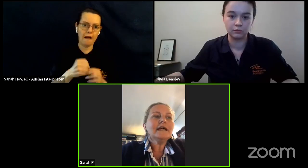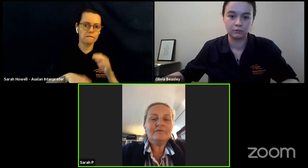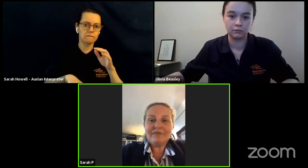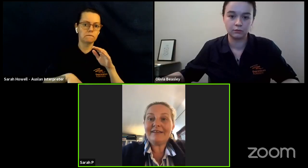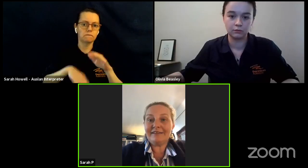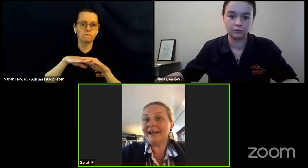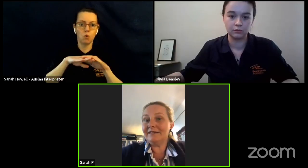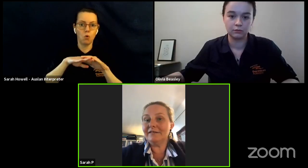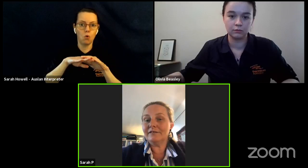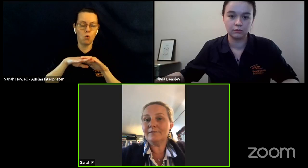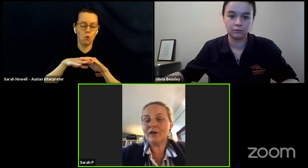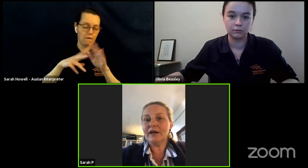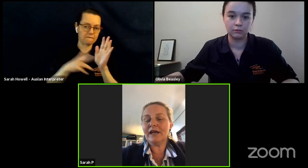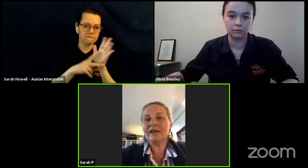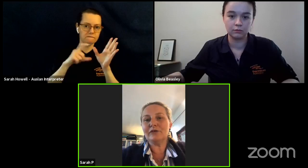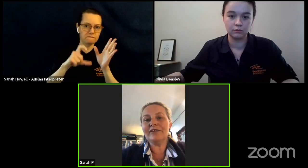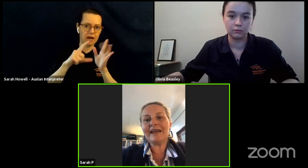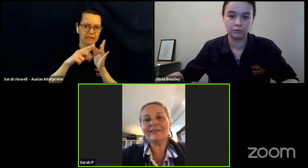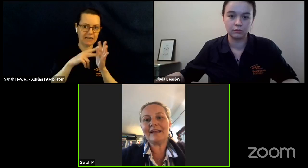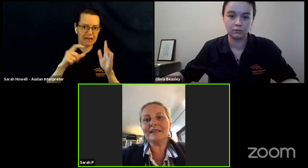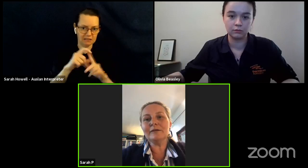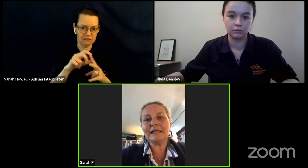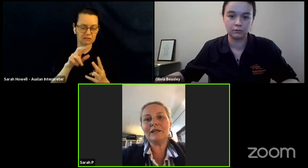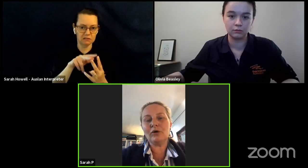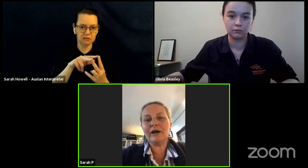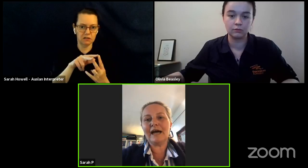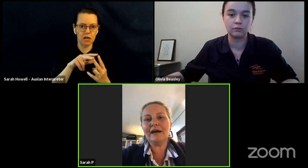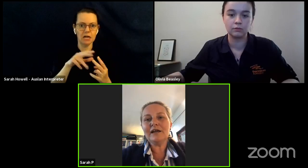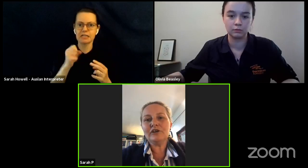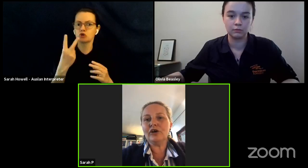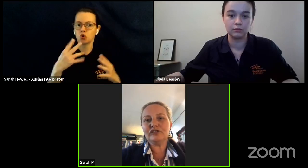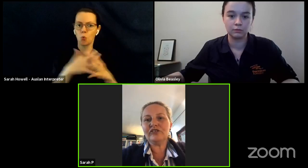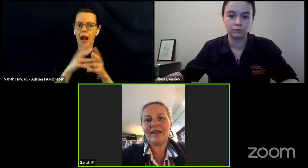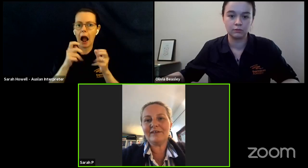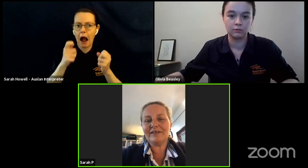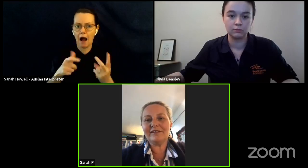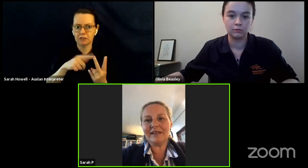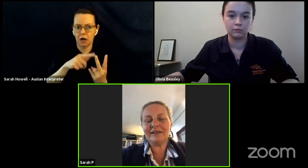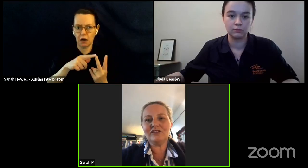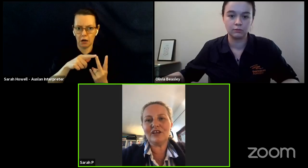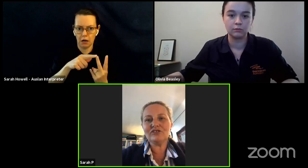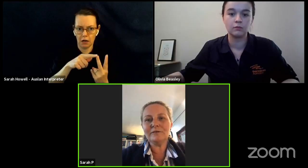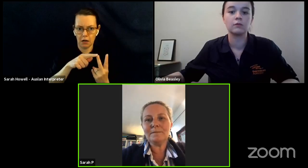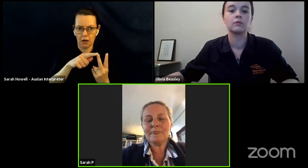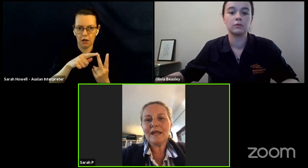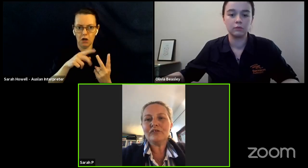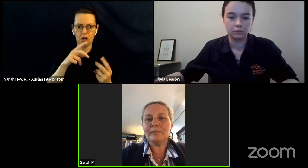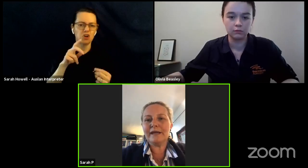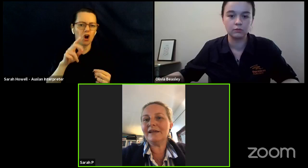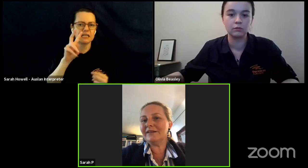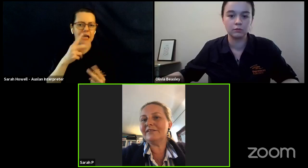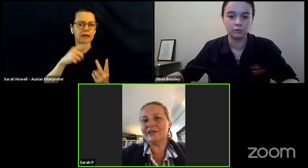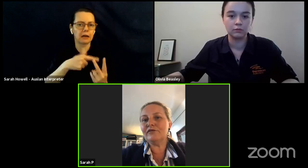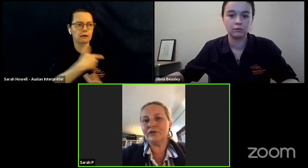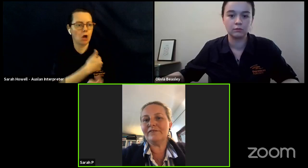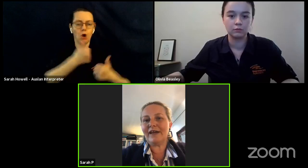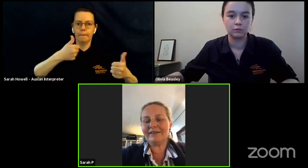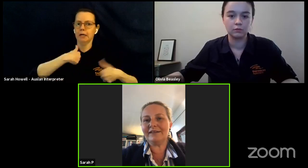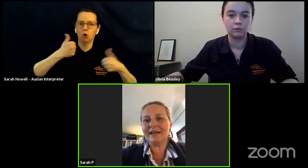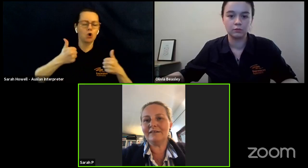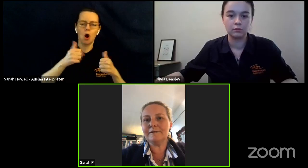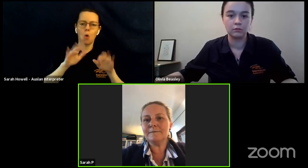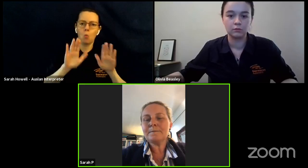fully vaccinated. Okay, so it takes that little bit longer, not just having the 2nd injection, to being considered